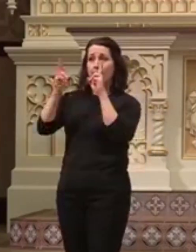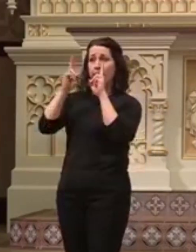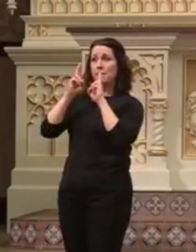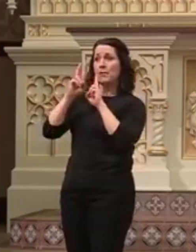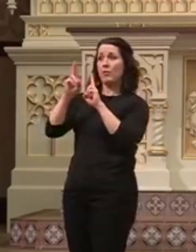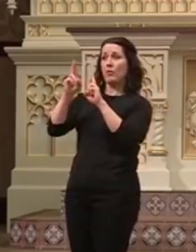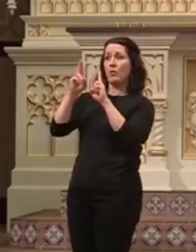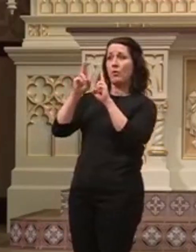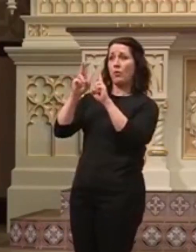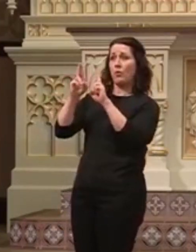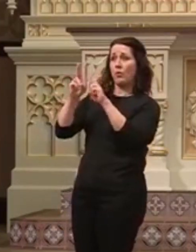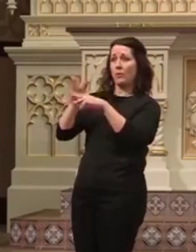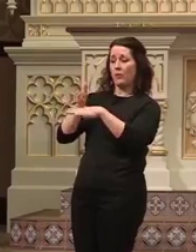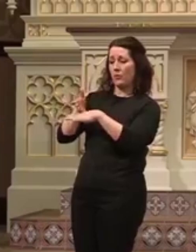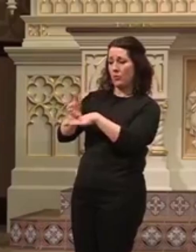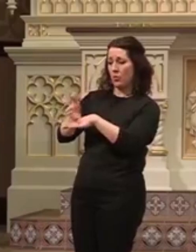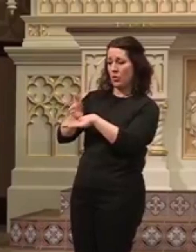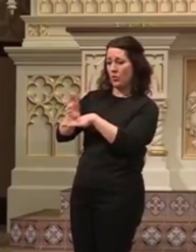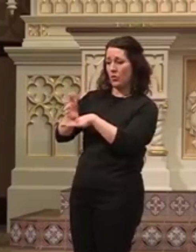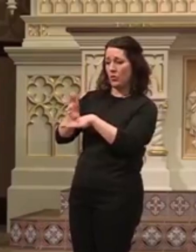Behold the